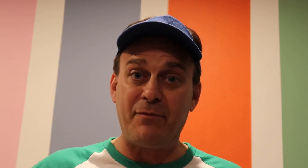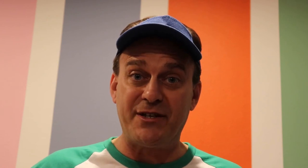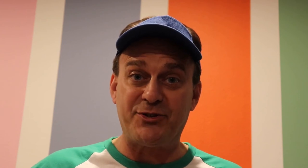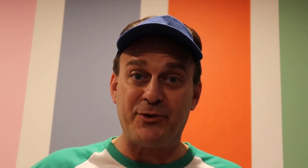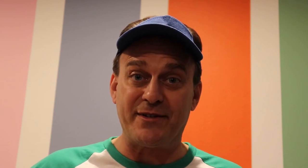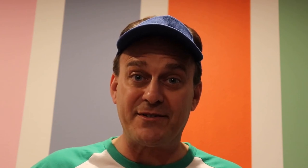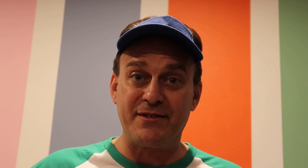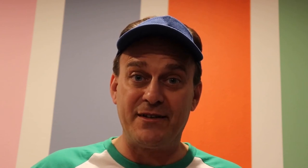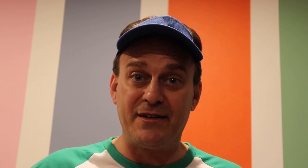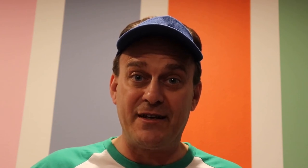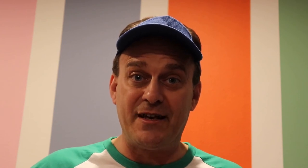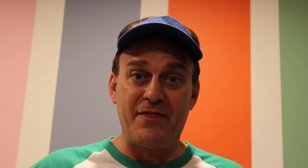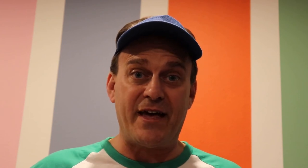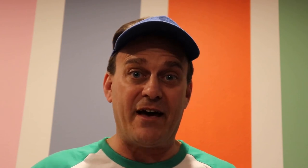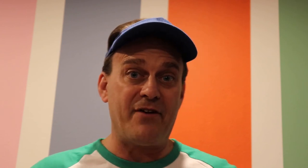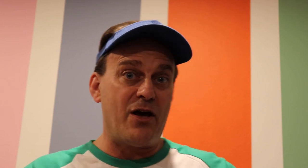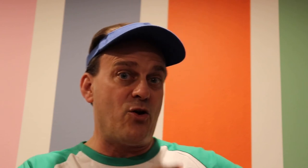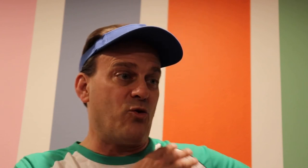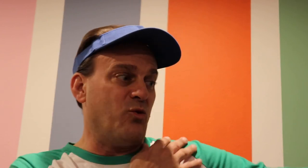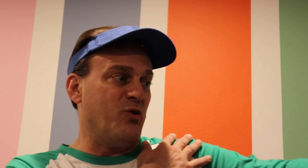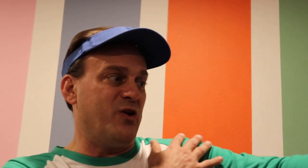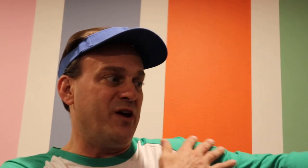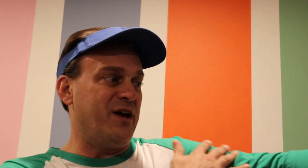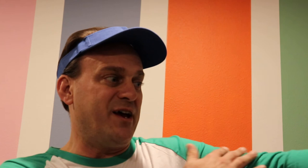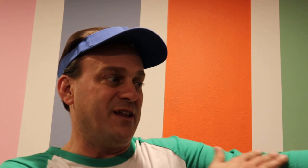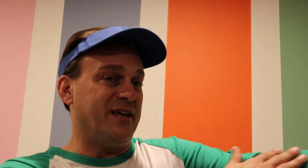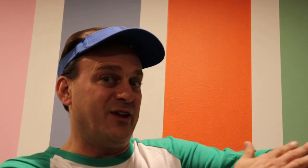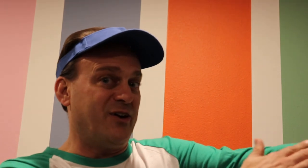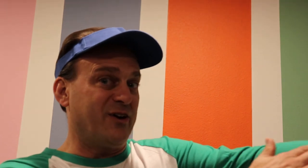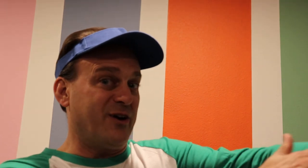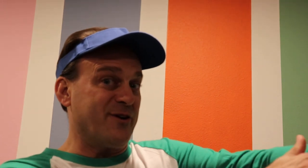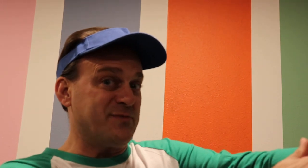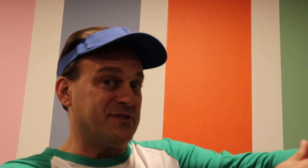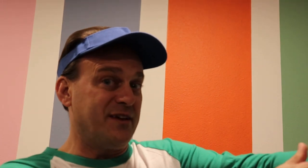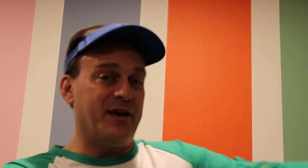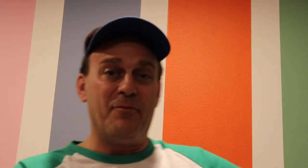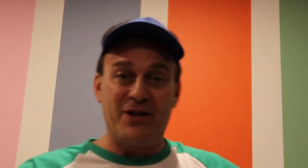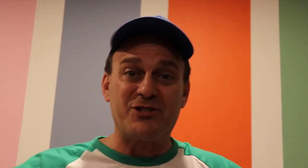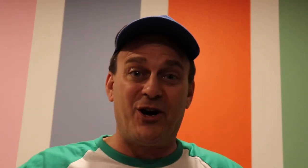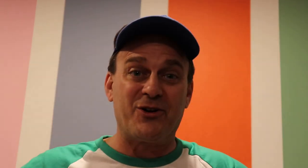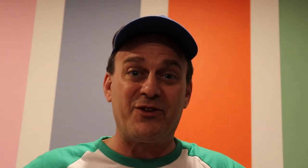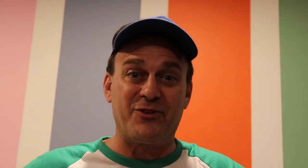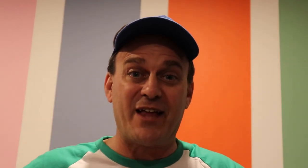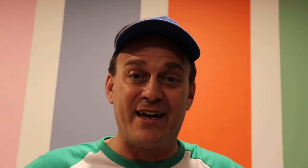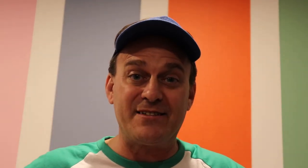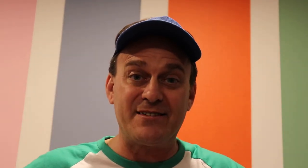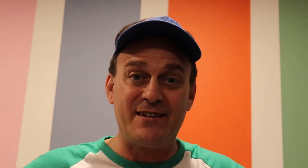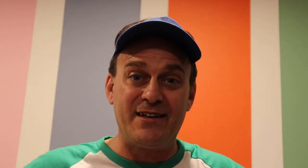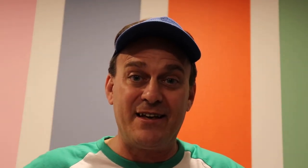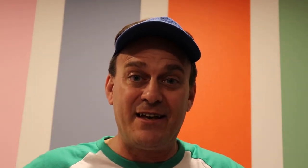as humans. They have really long arms, much longer than their legs,